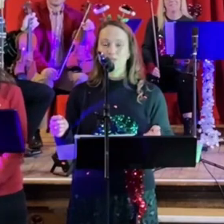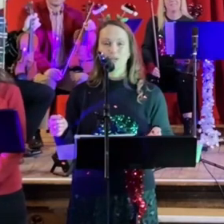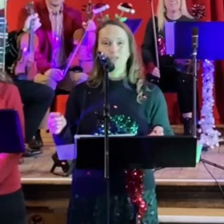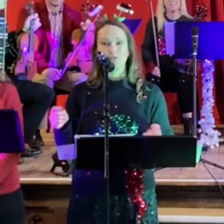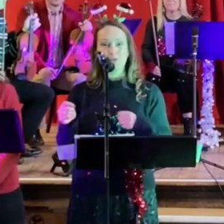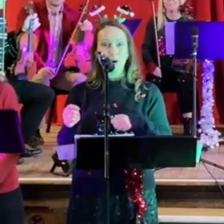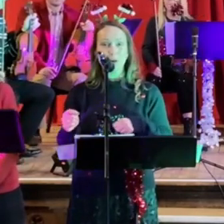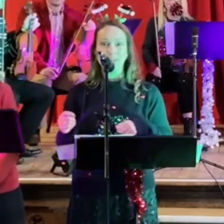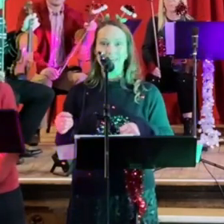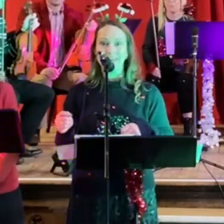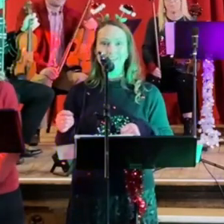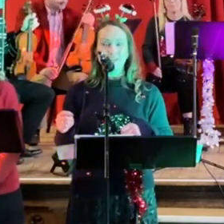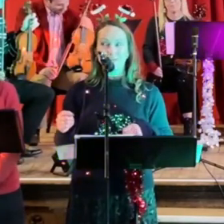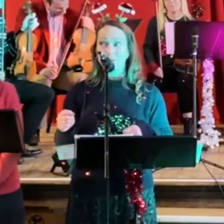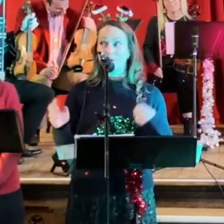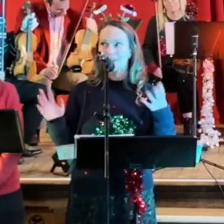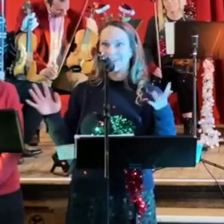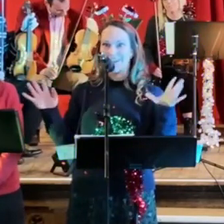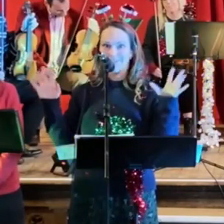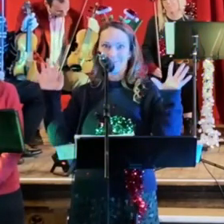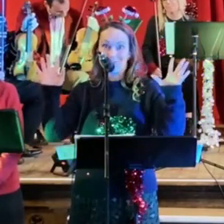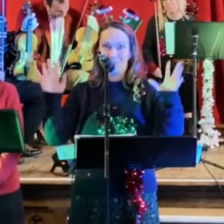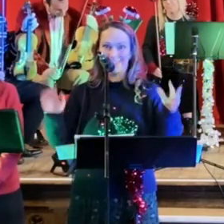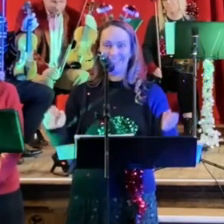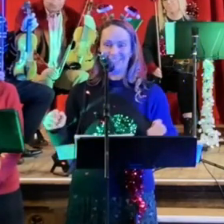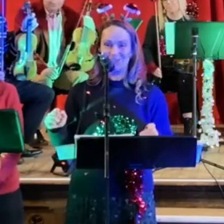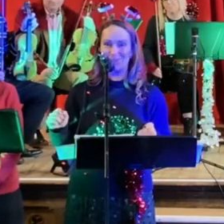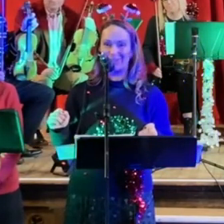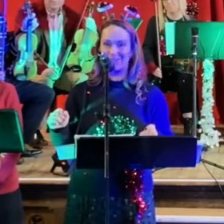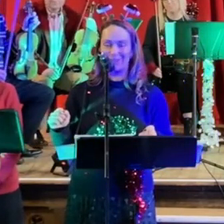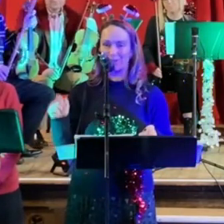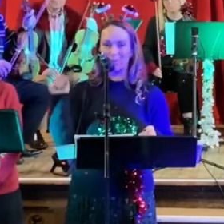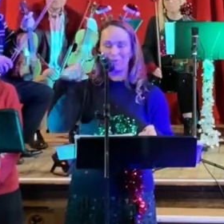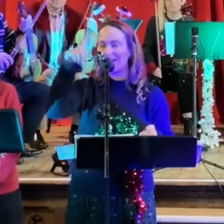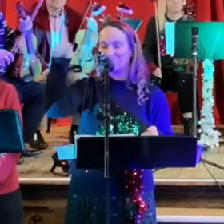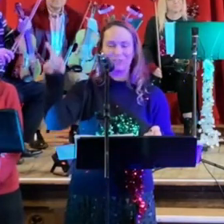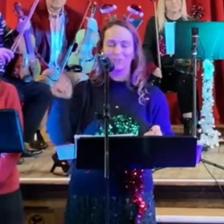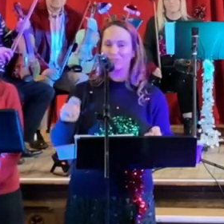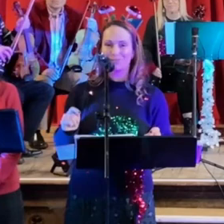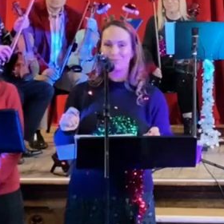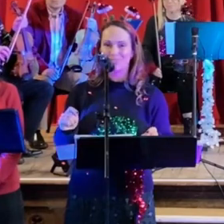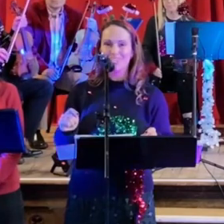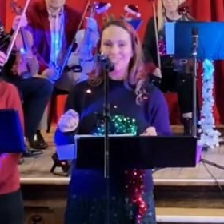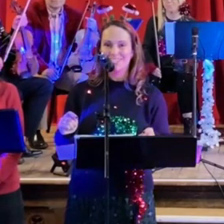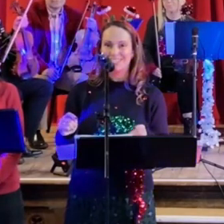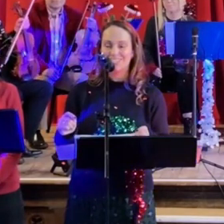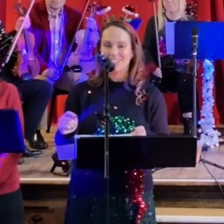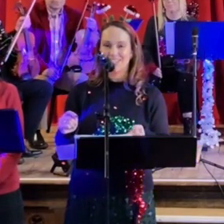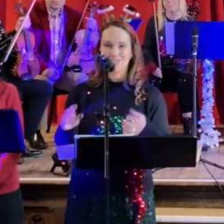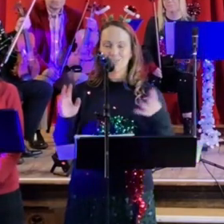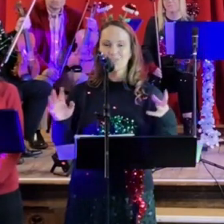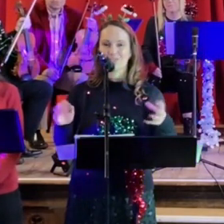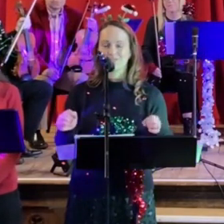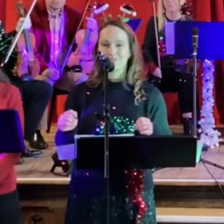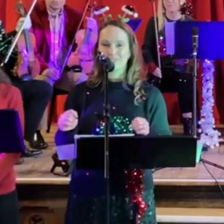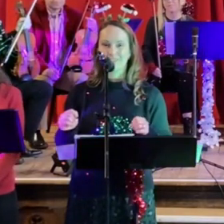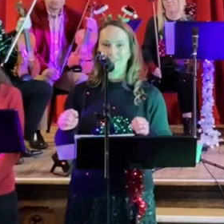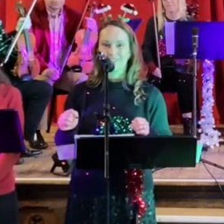because normally, when we're not here having fun doing this, normally we are coming round your schools teaching and doing lots of different things.